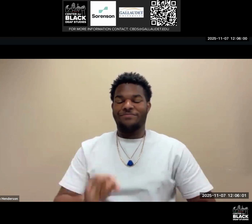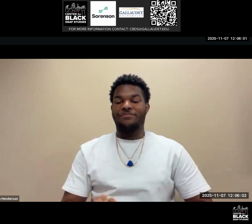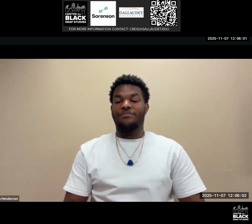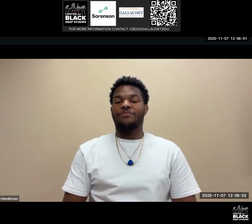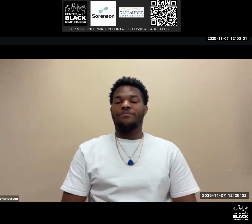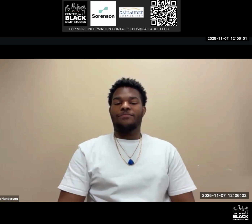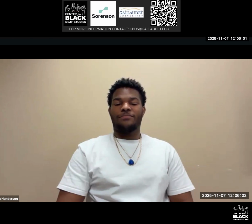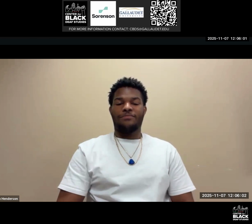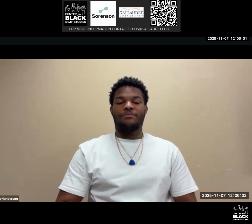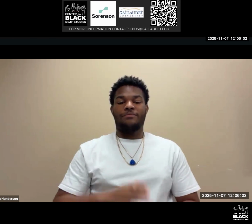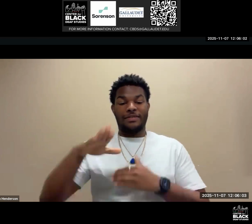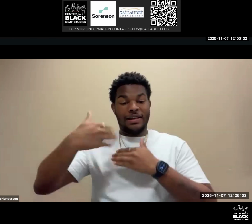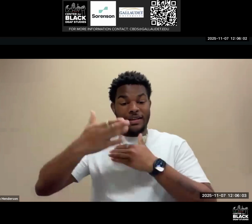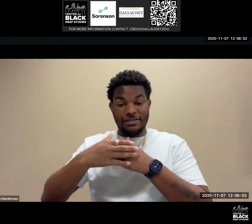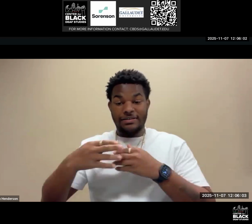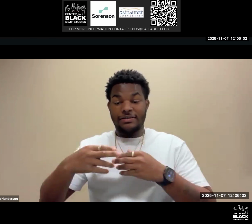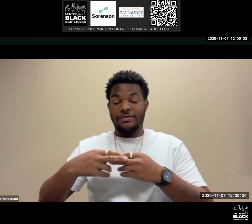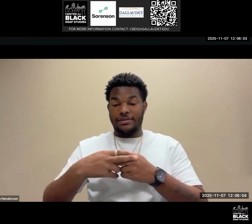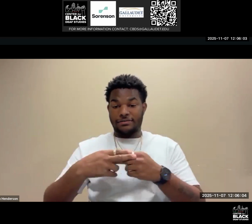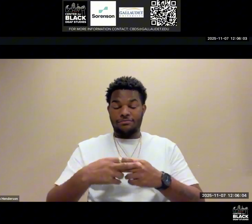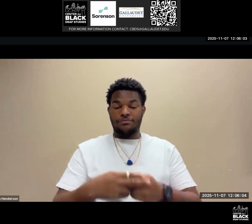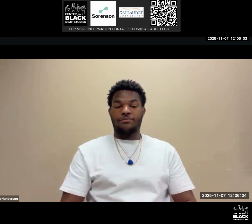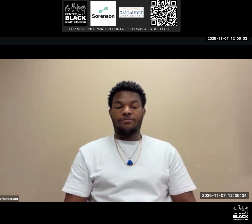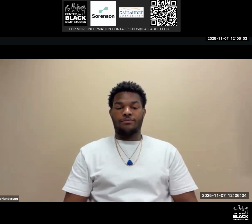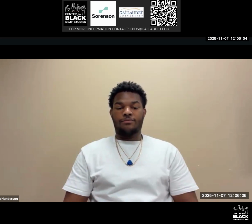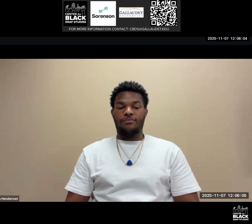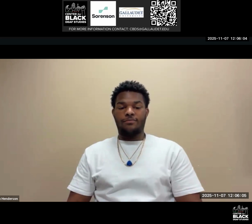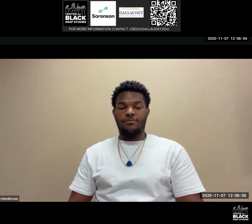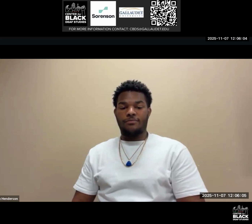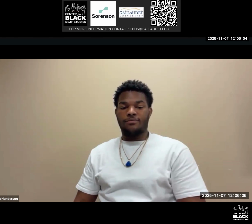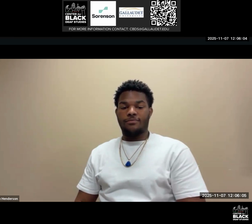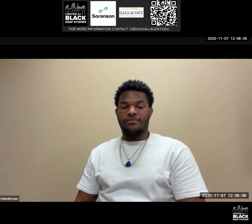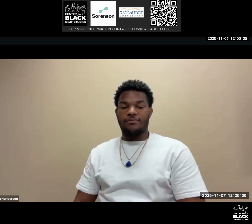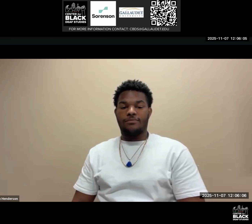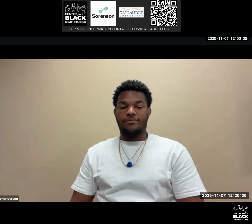it the NPR area. Next slide, please.